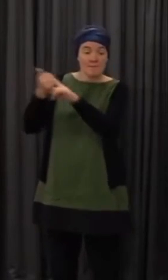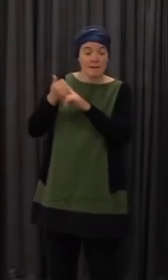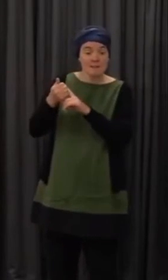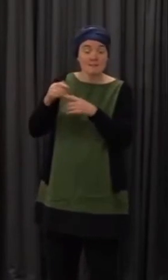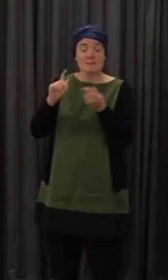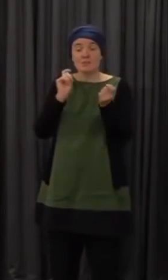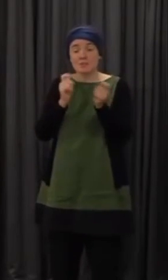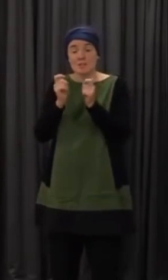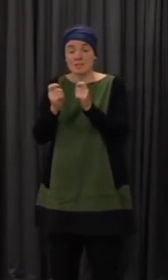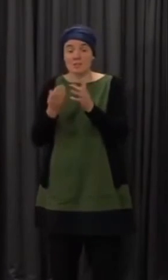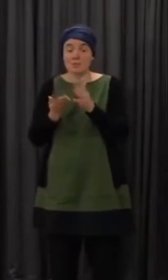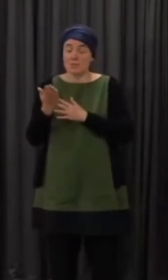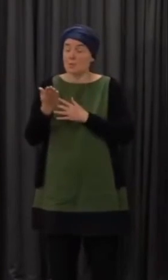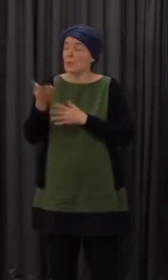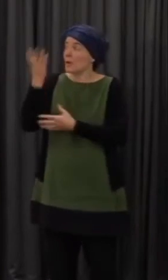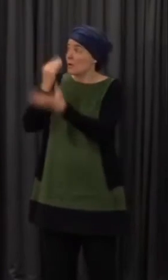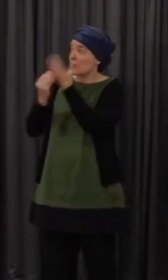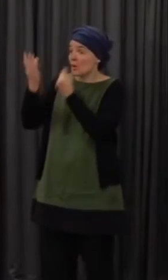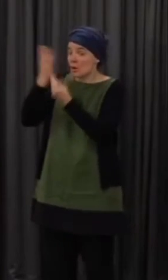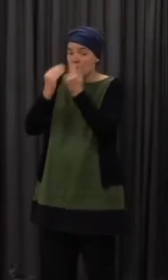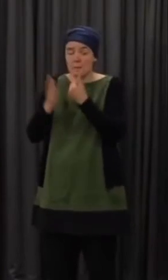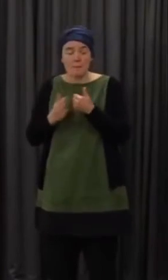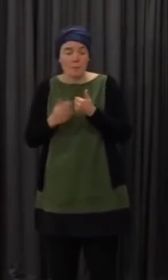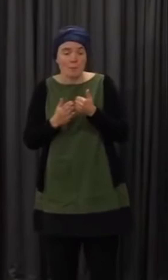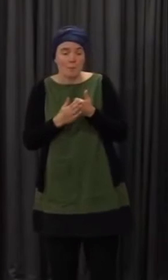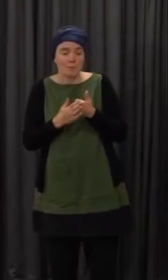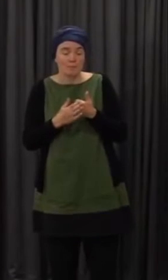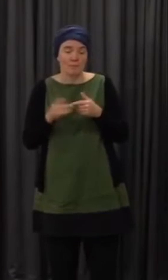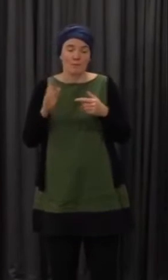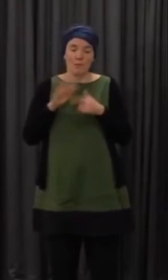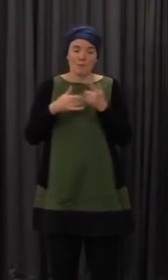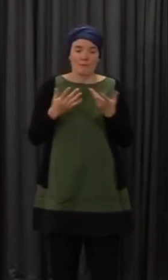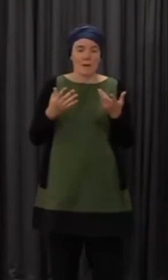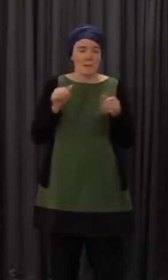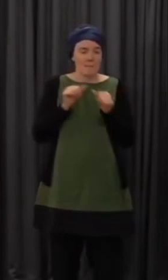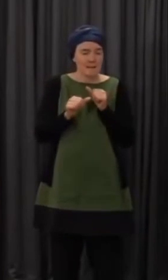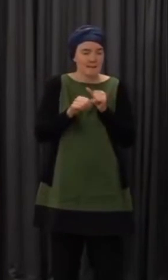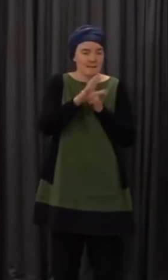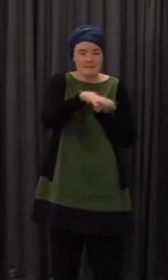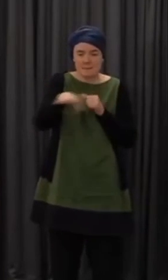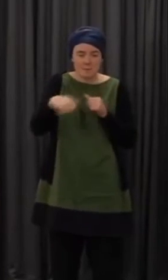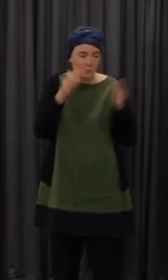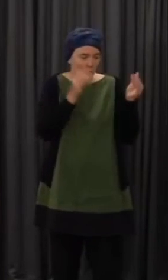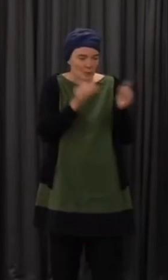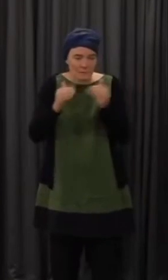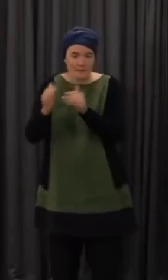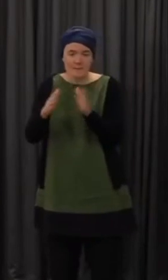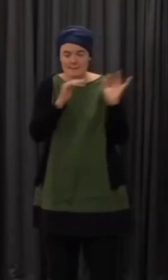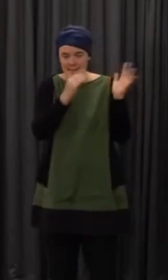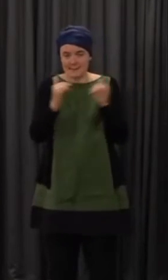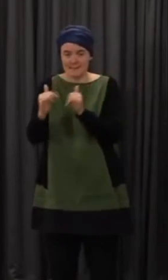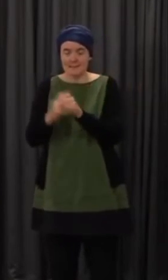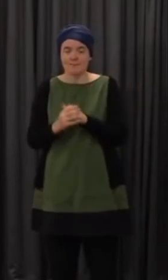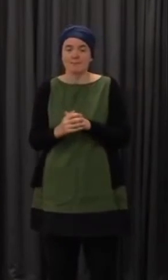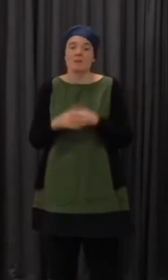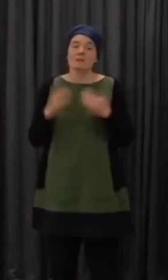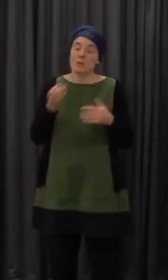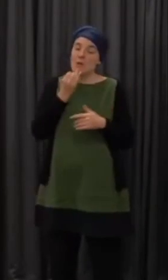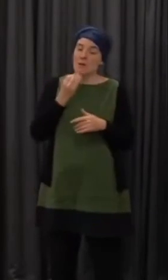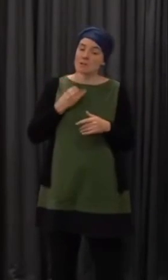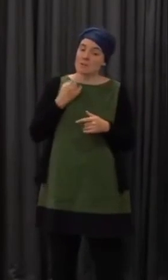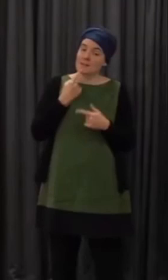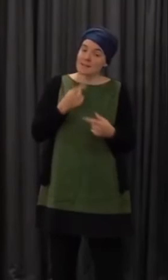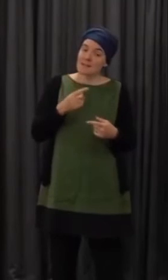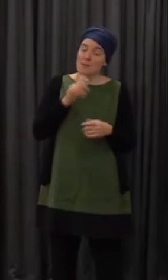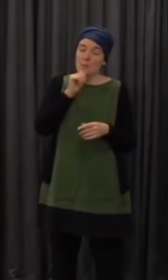about where our efforts are best concentrated. So we said at the end of last week we will be doing more testing in care homes,